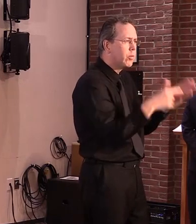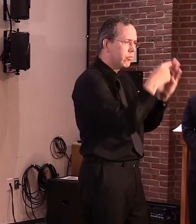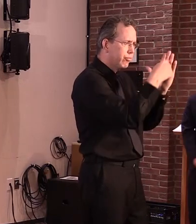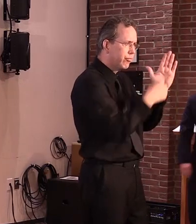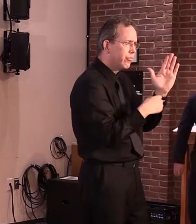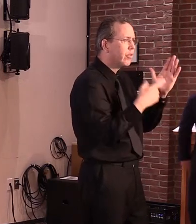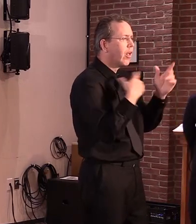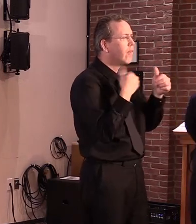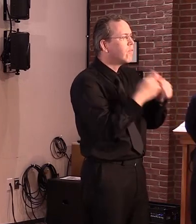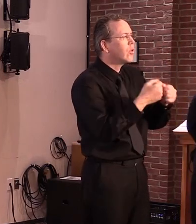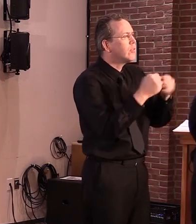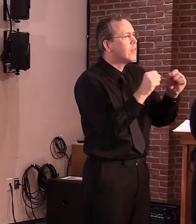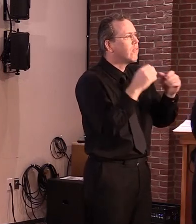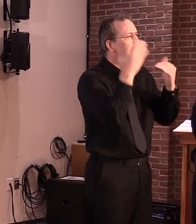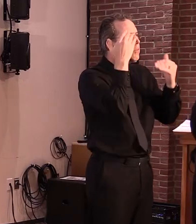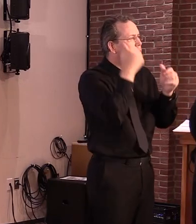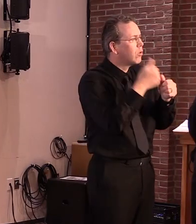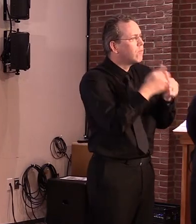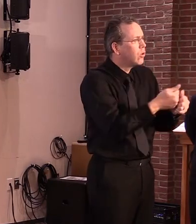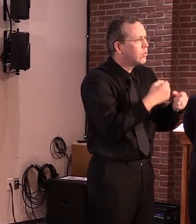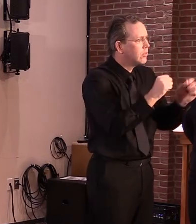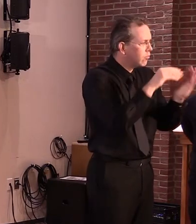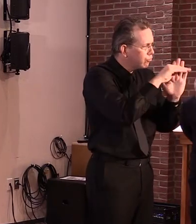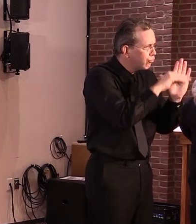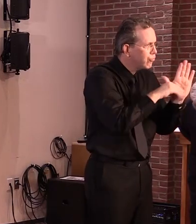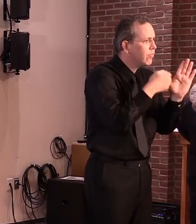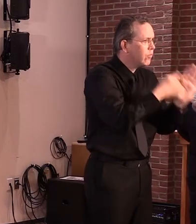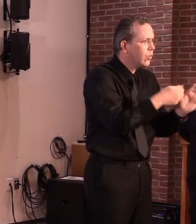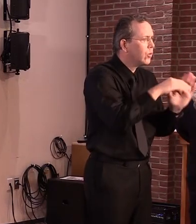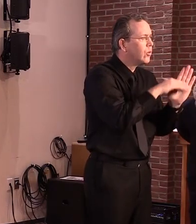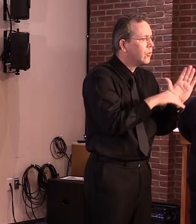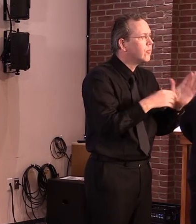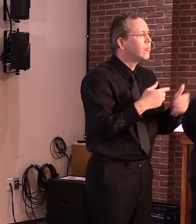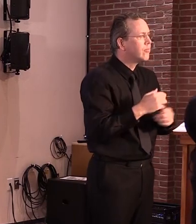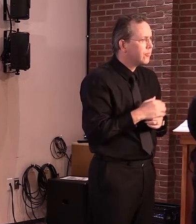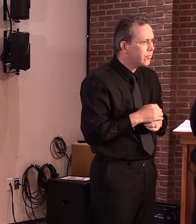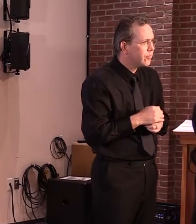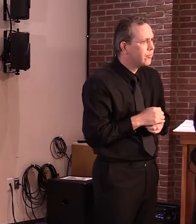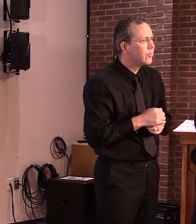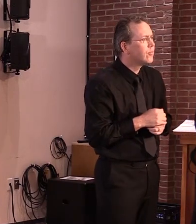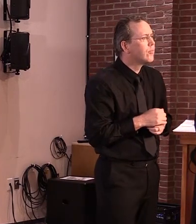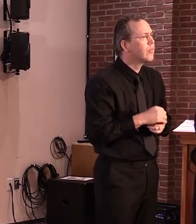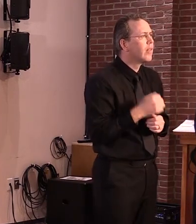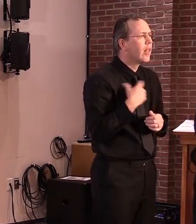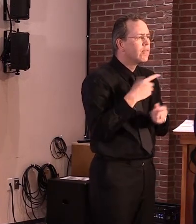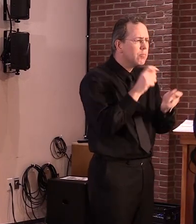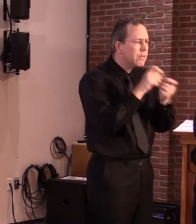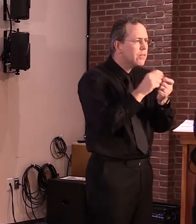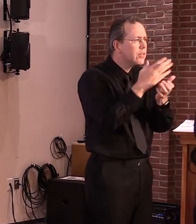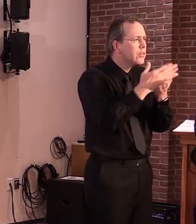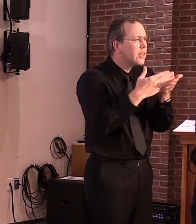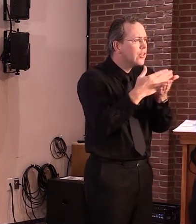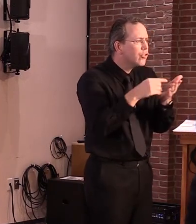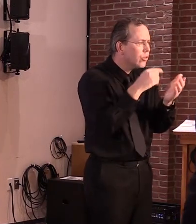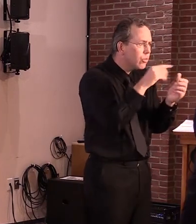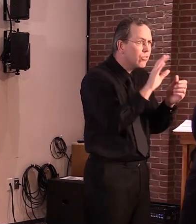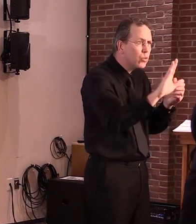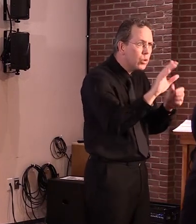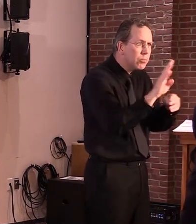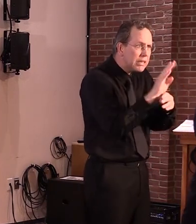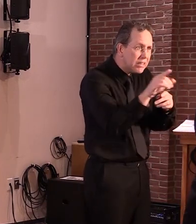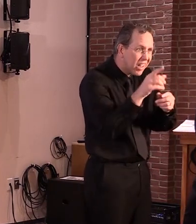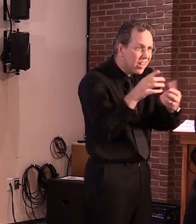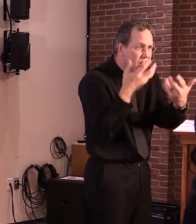to sector-specific guidance, there's an entire paragraph specifically on religious organizations.